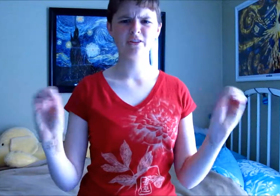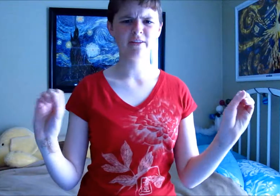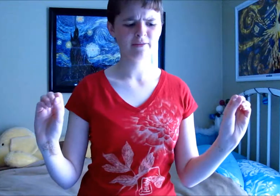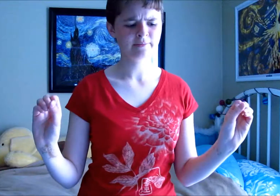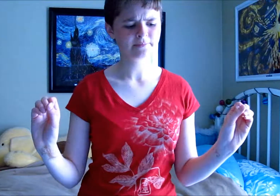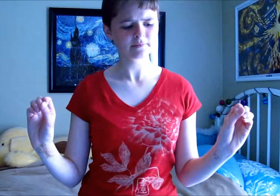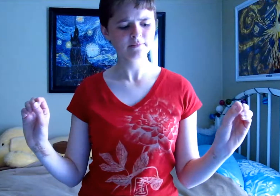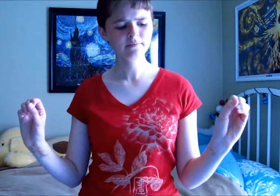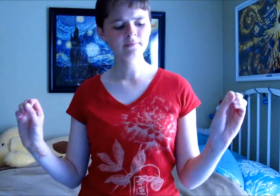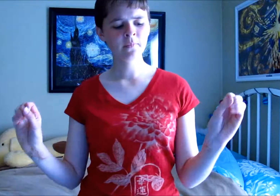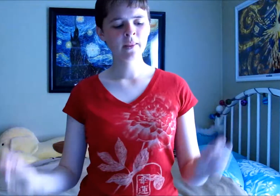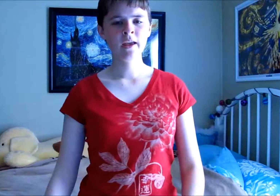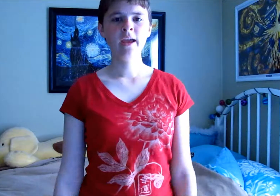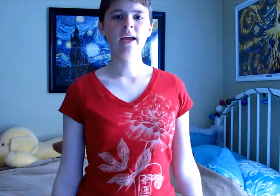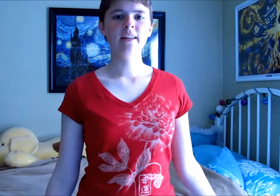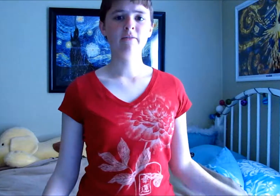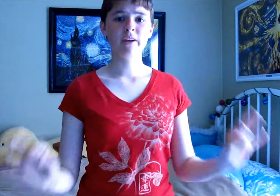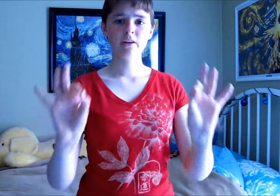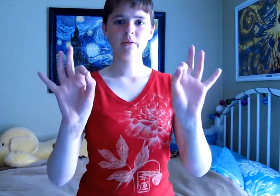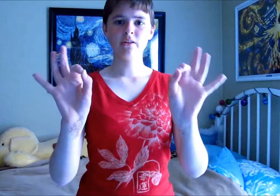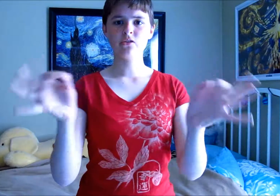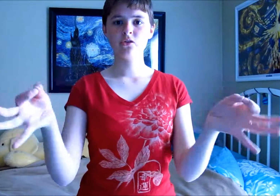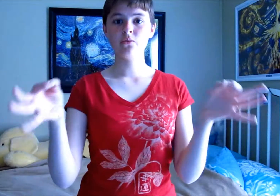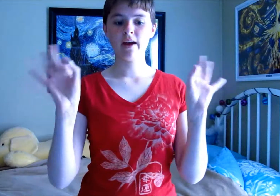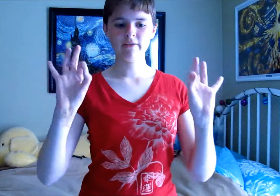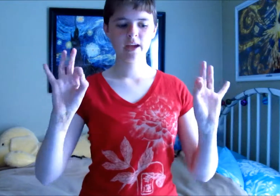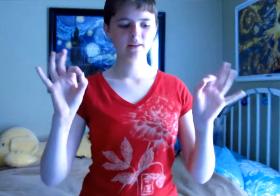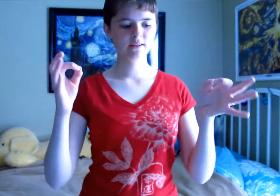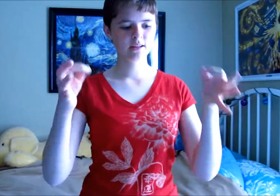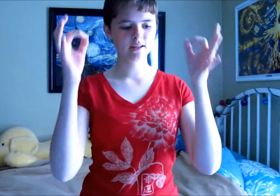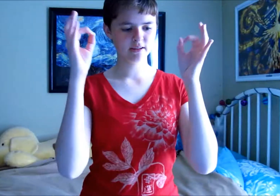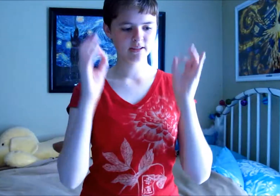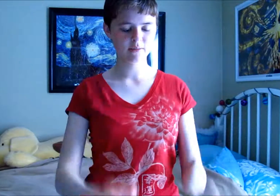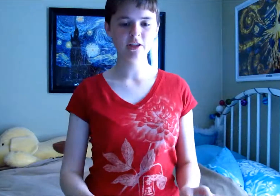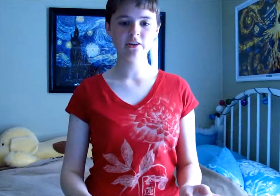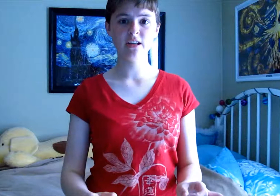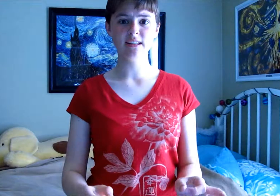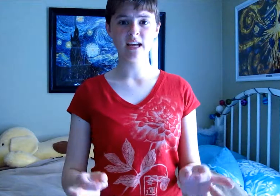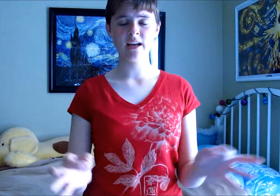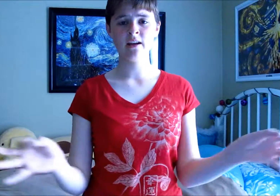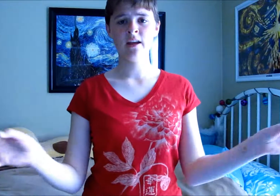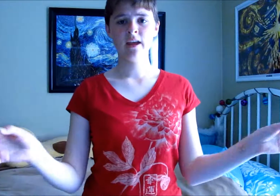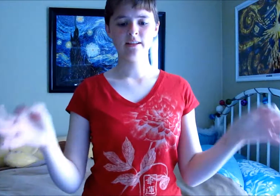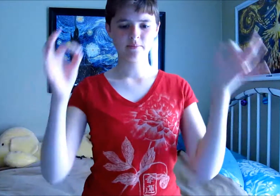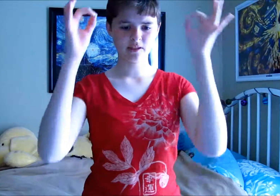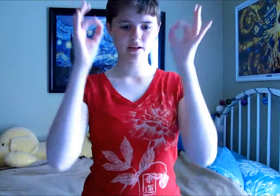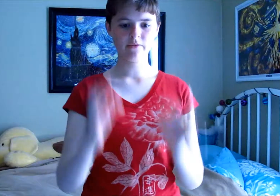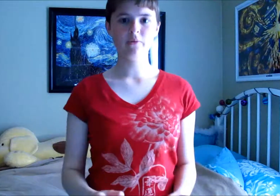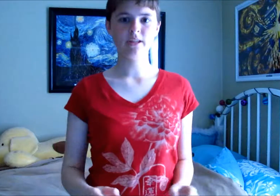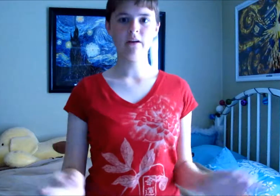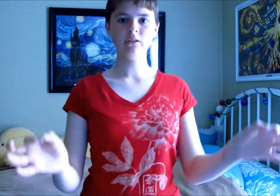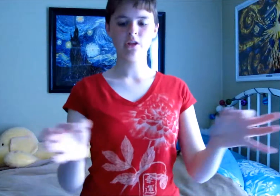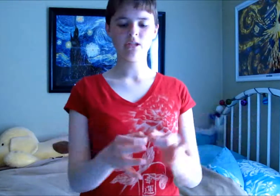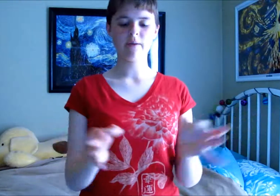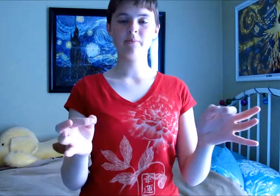yourself. And then value is 2 F hands. It's similar to decide, except instead of going down, you tap them